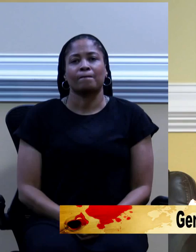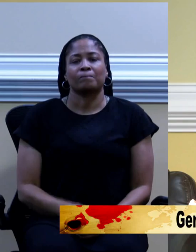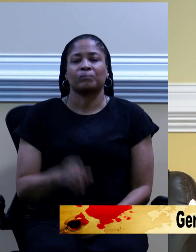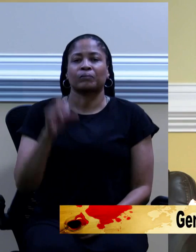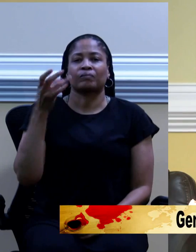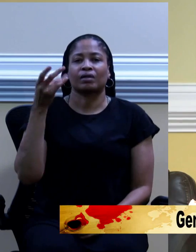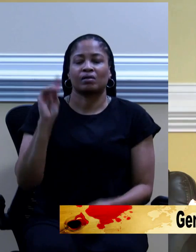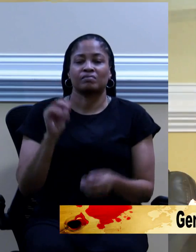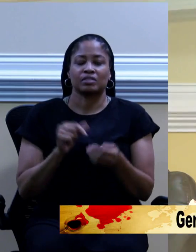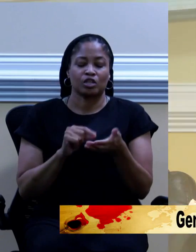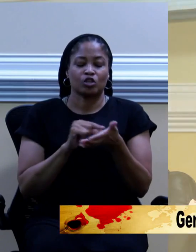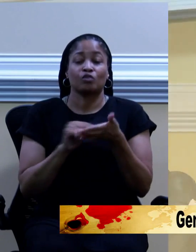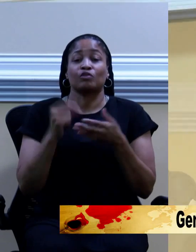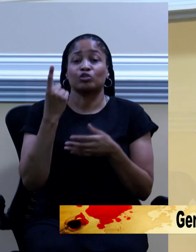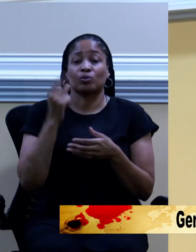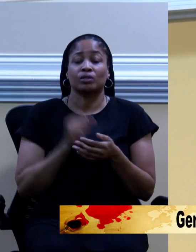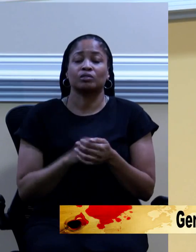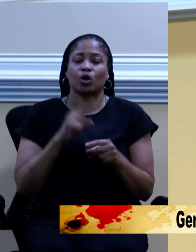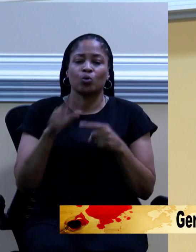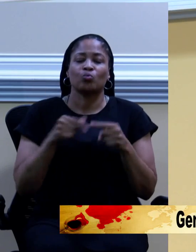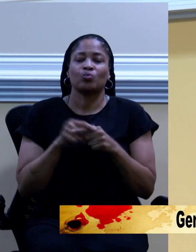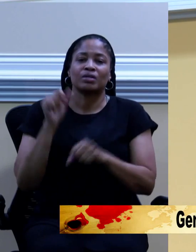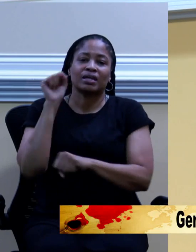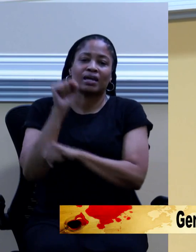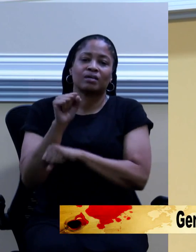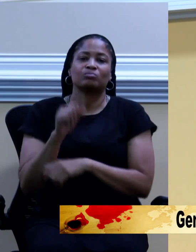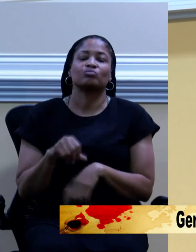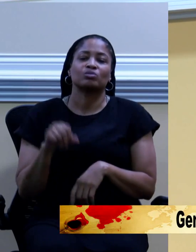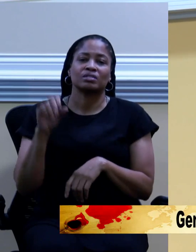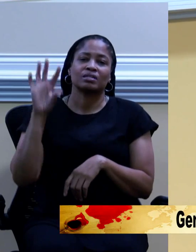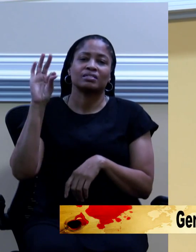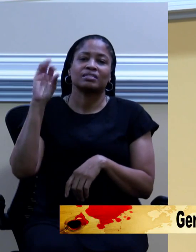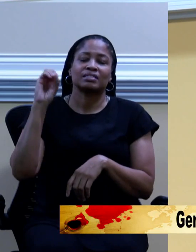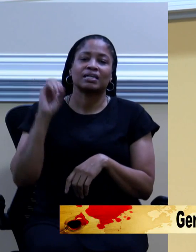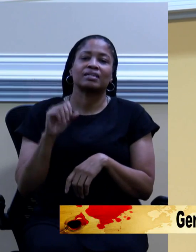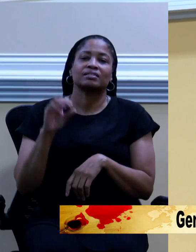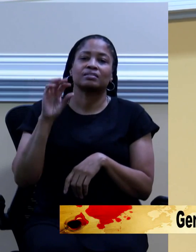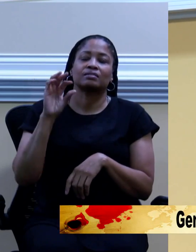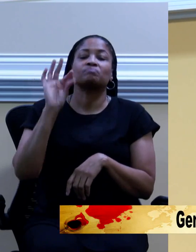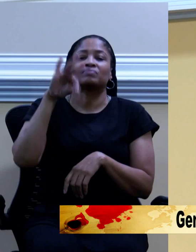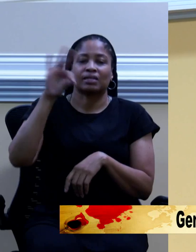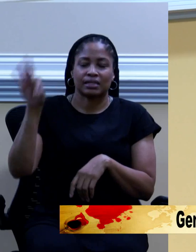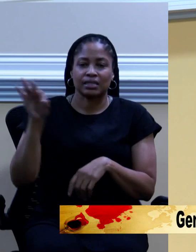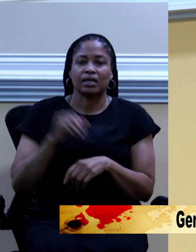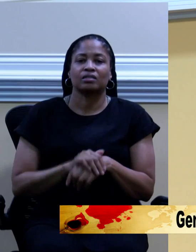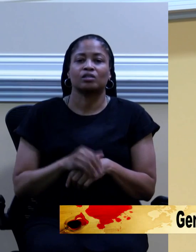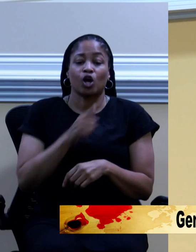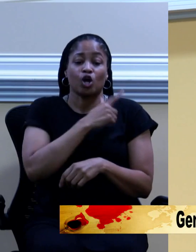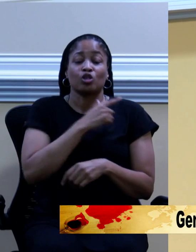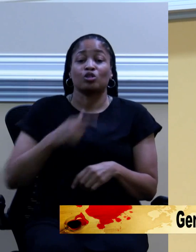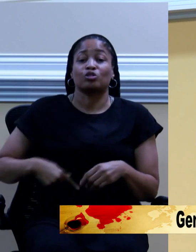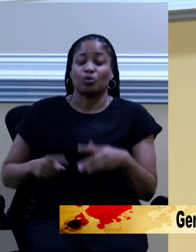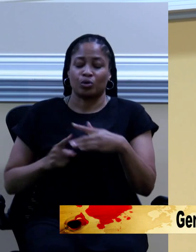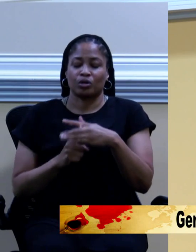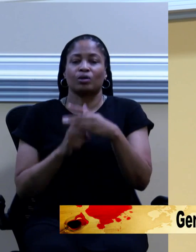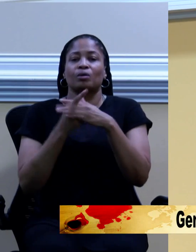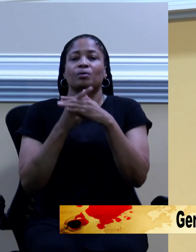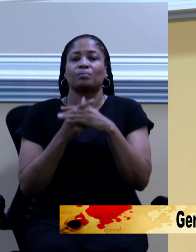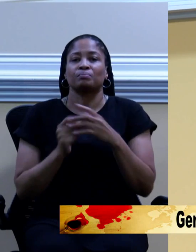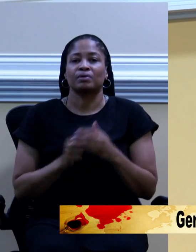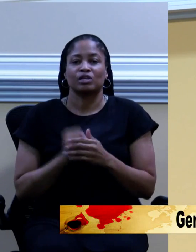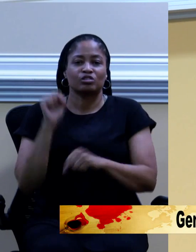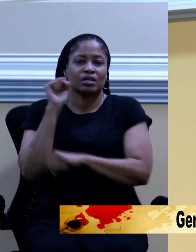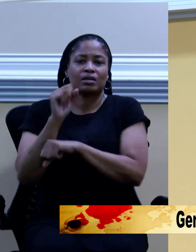17 and 1. Go ahead. And when Abram was 90 years old and 9, the Lord appeared to Abram and said unto him, I am the